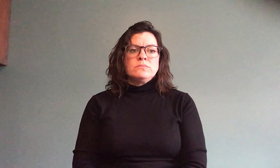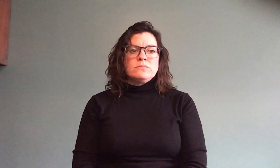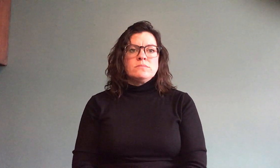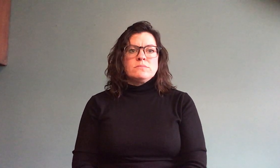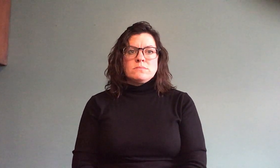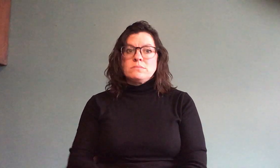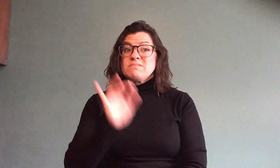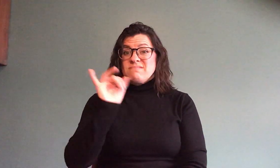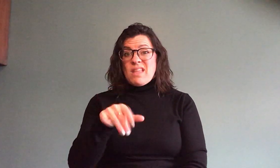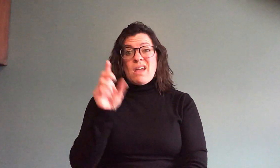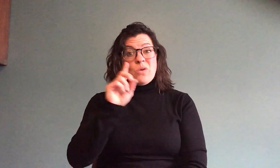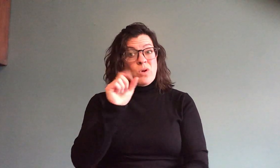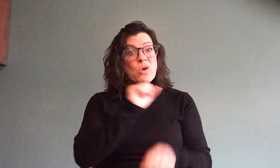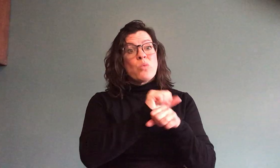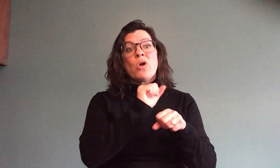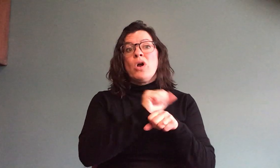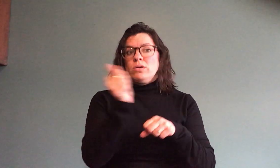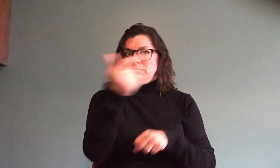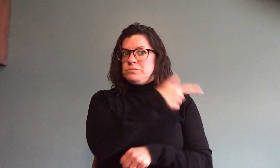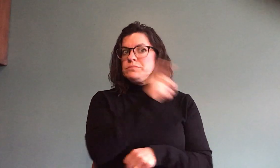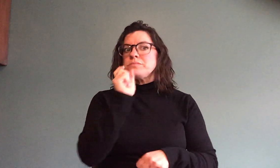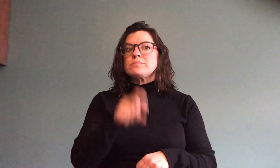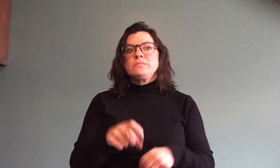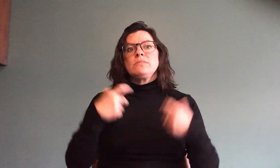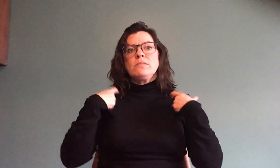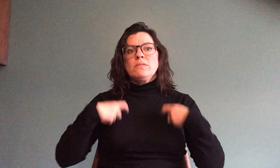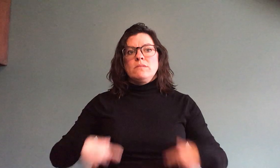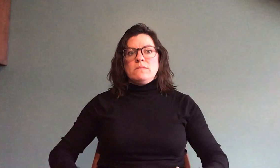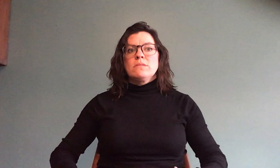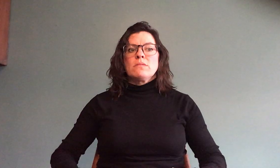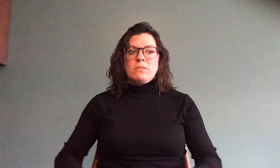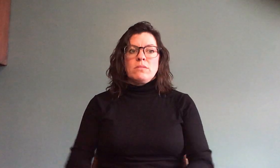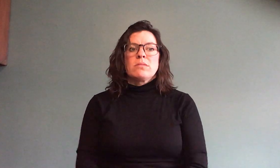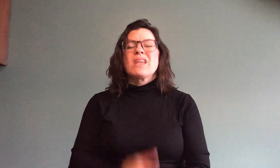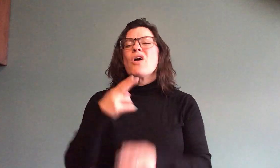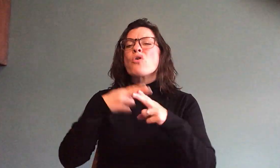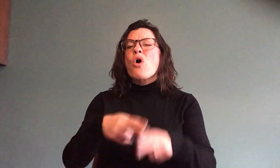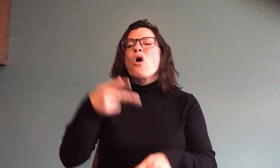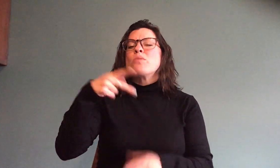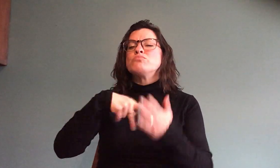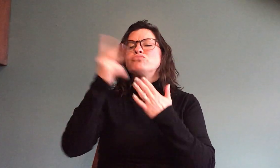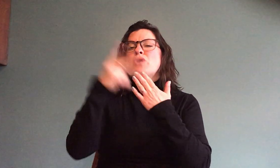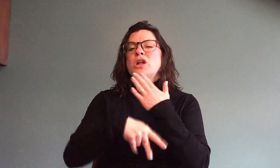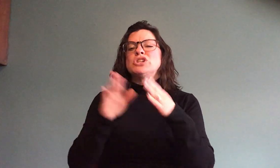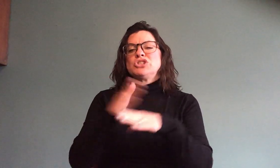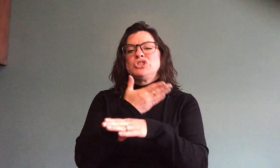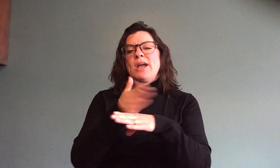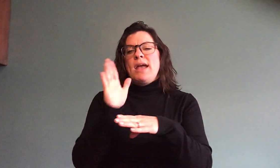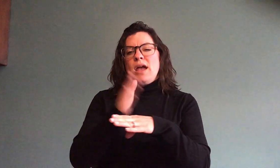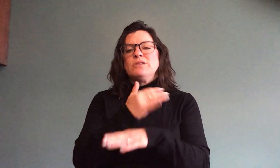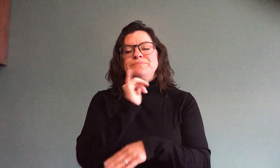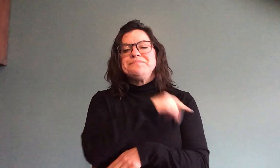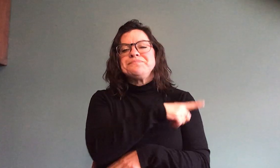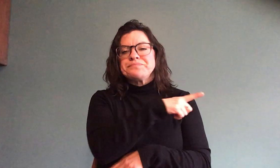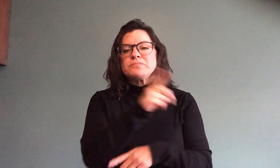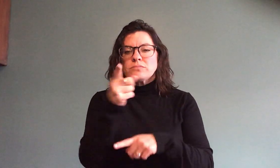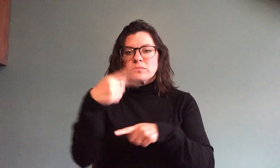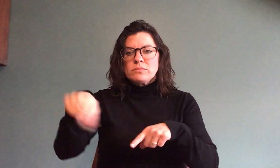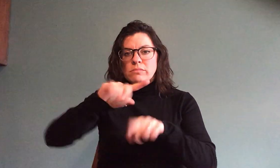there, because we're going to be working in areas where there's forklift drivers and things like that happening, and we want to make sure that no